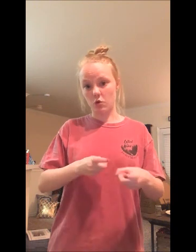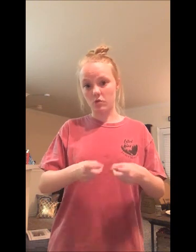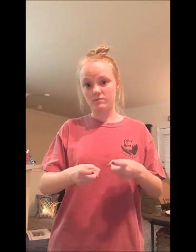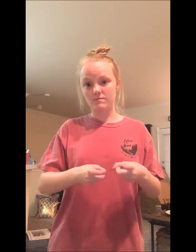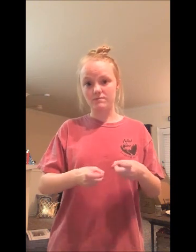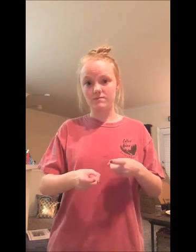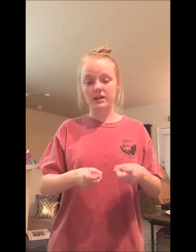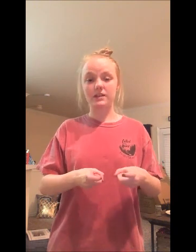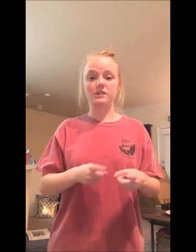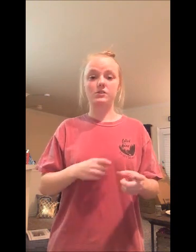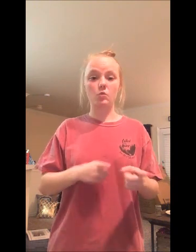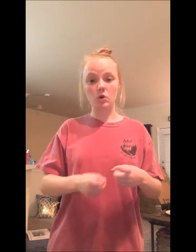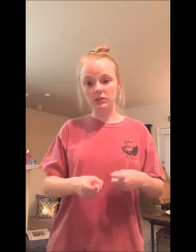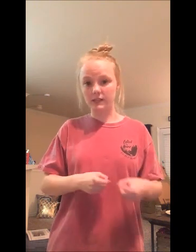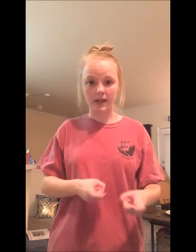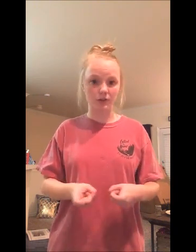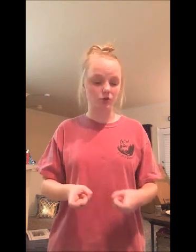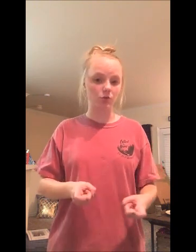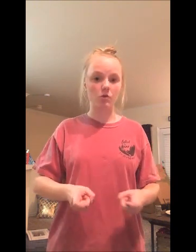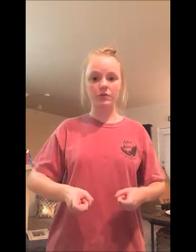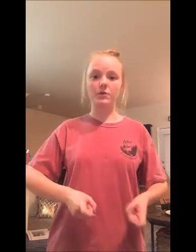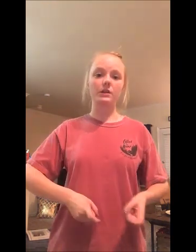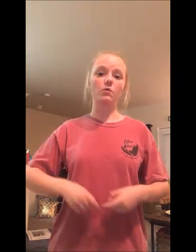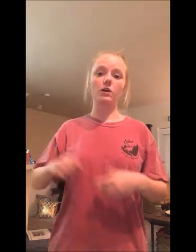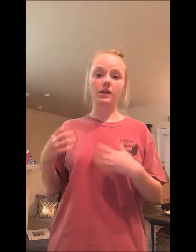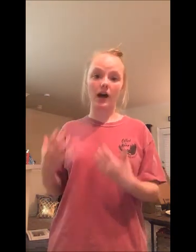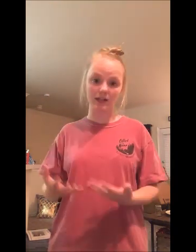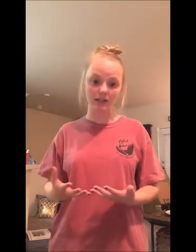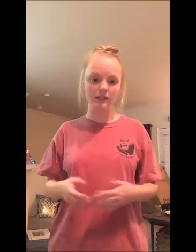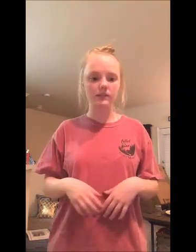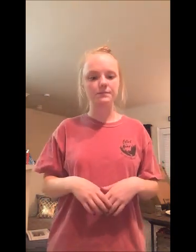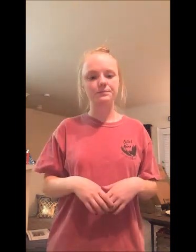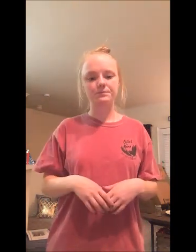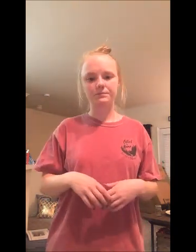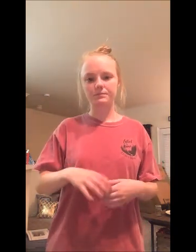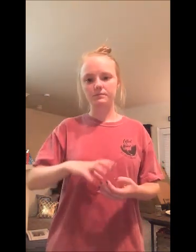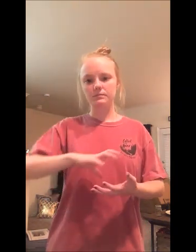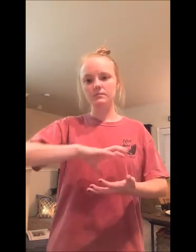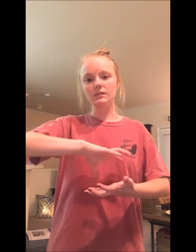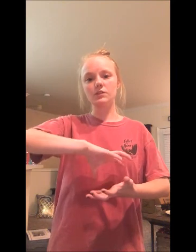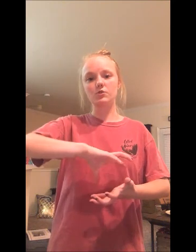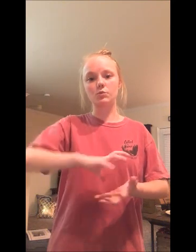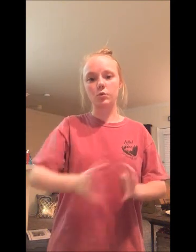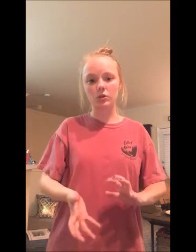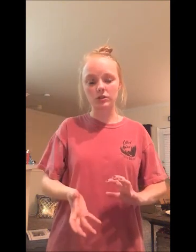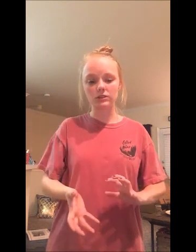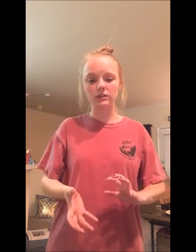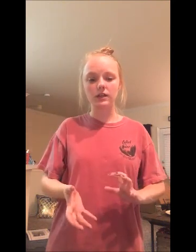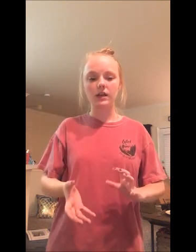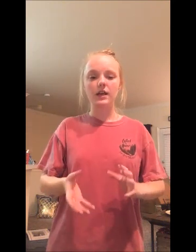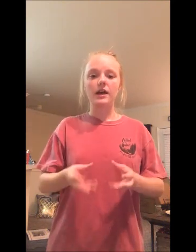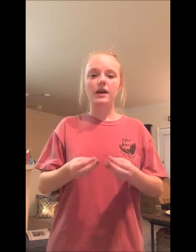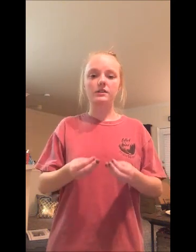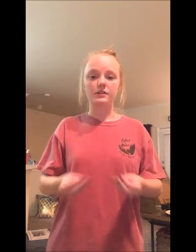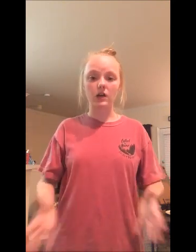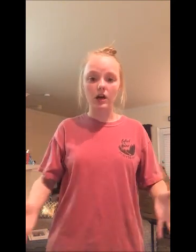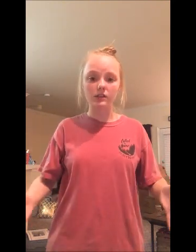control. Because the world doesn't have control over you anymore. God does. The world has